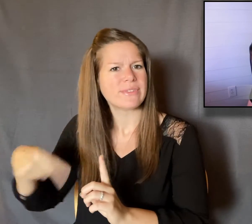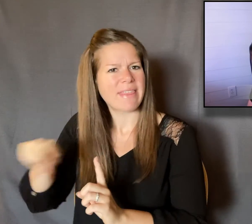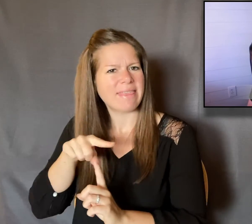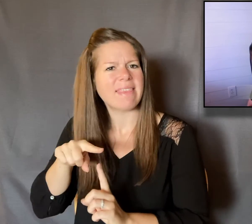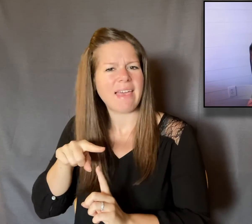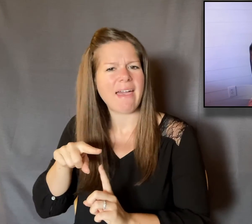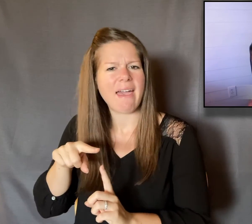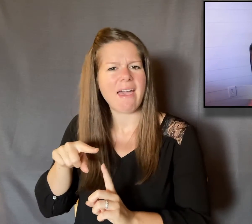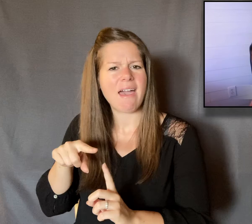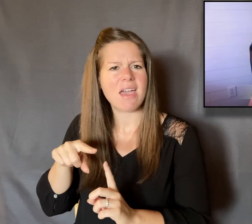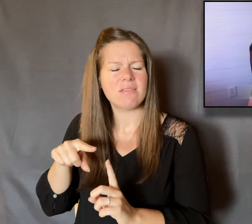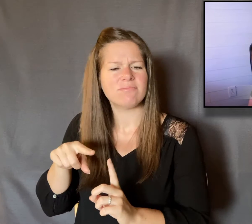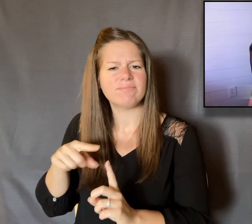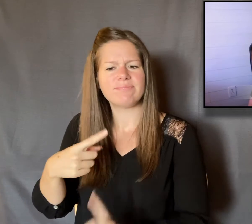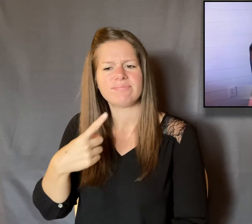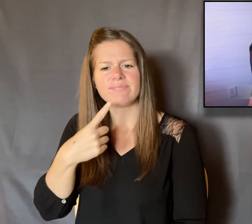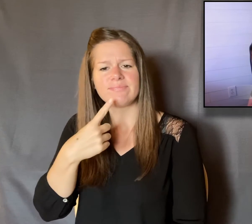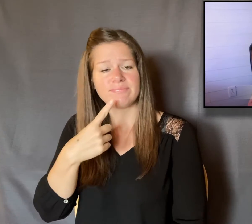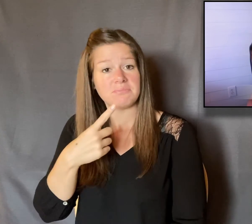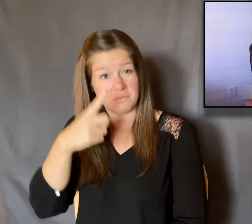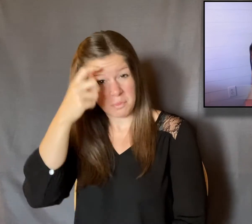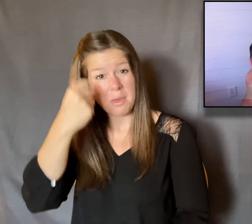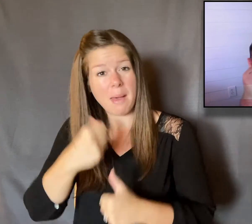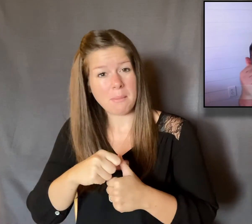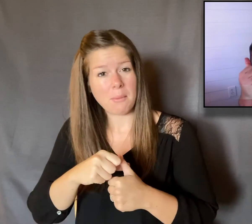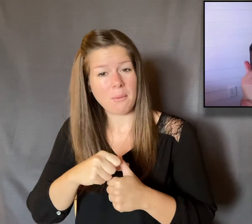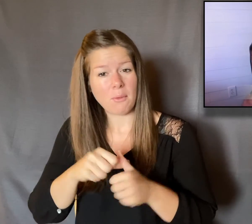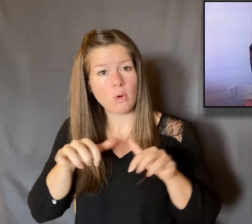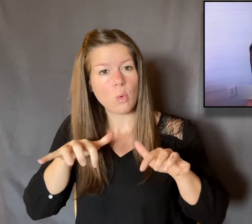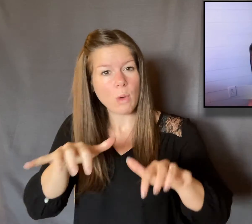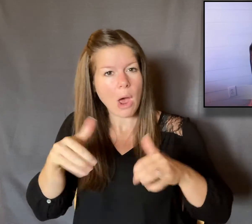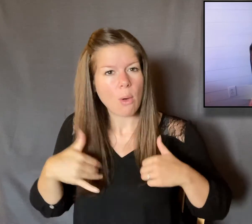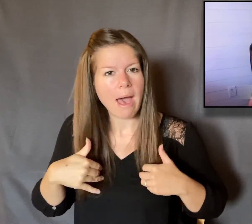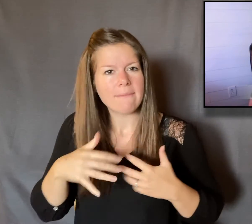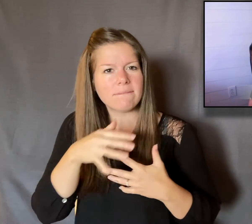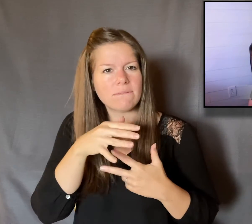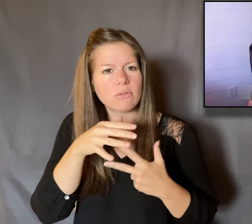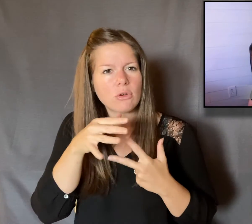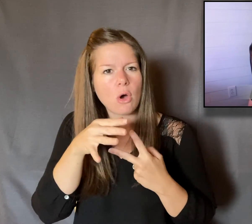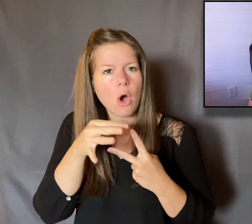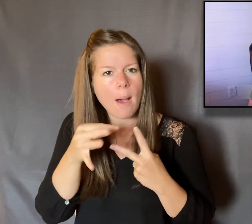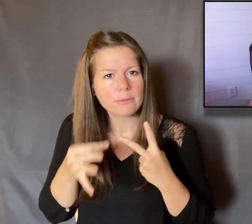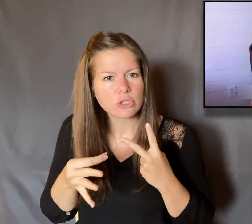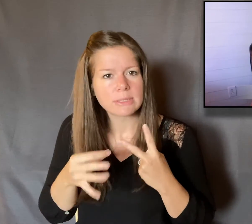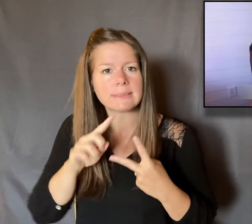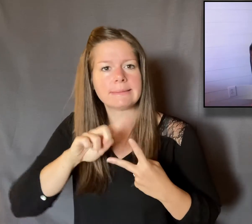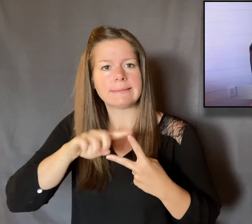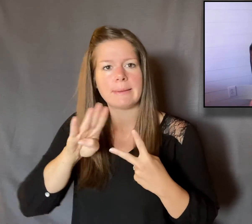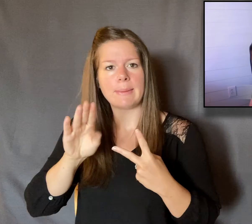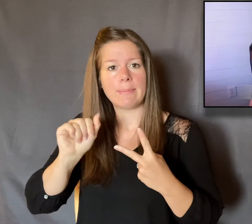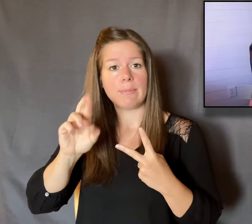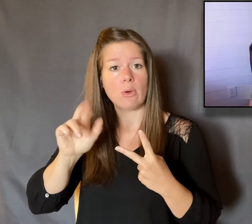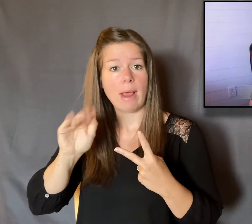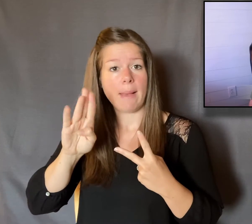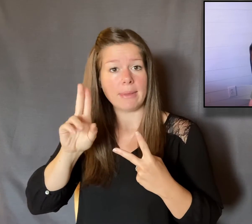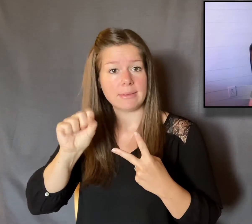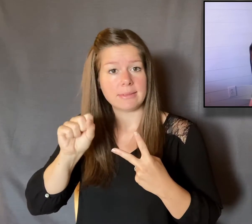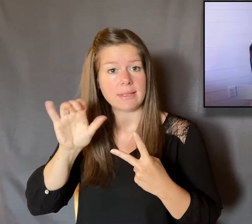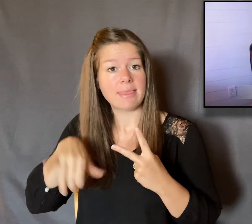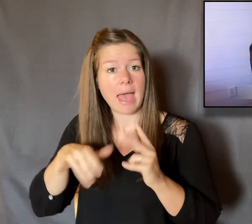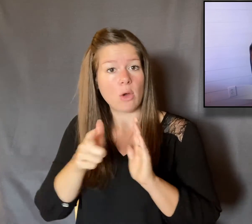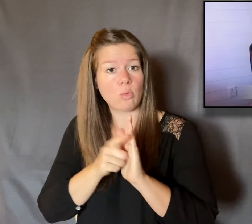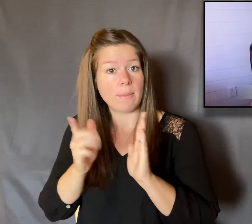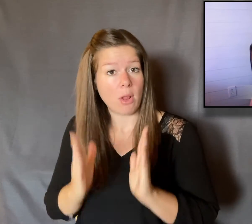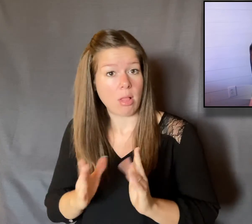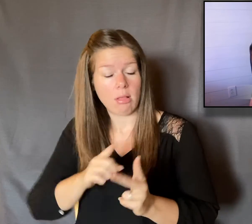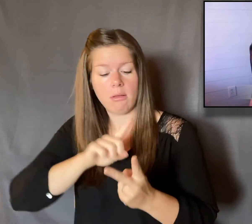in Jesus' day and saying, hey, do you want me to release this murderer Barabbas, or do you want me to release Jesus? And them saying, release Barabbas.